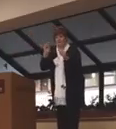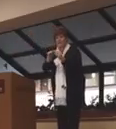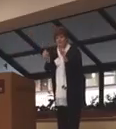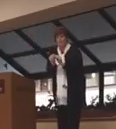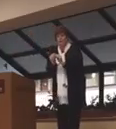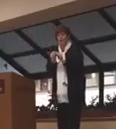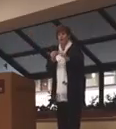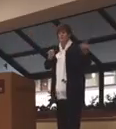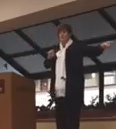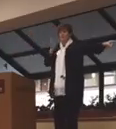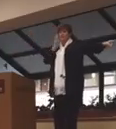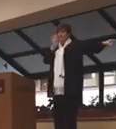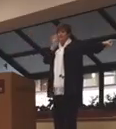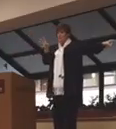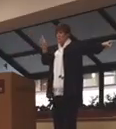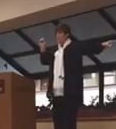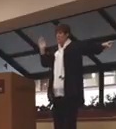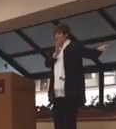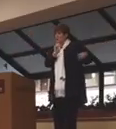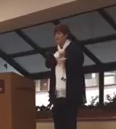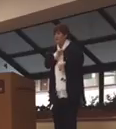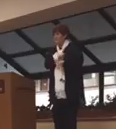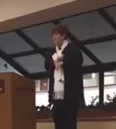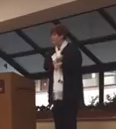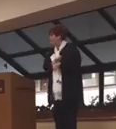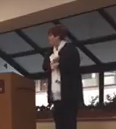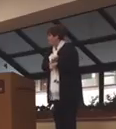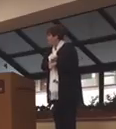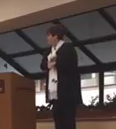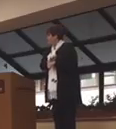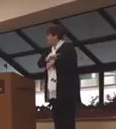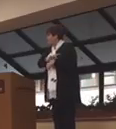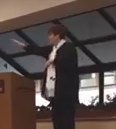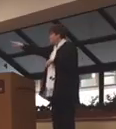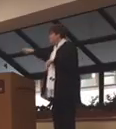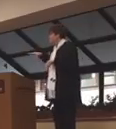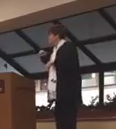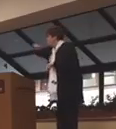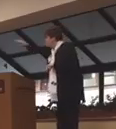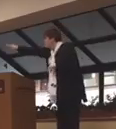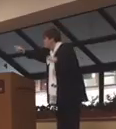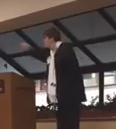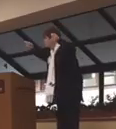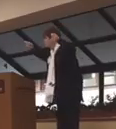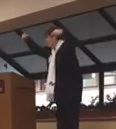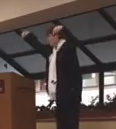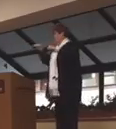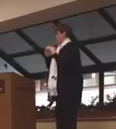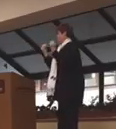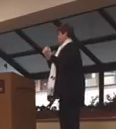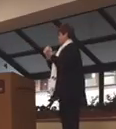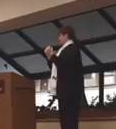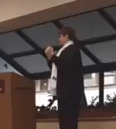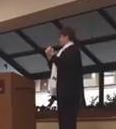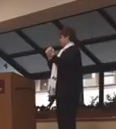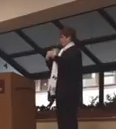your address. Get your contact information there. She will do the job that she is tasked with. But